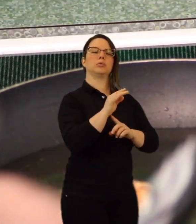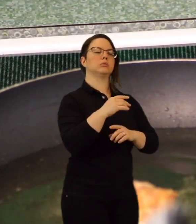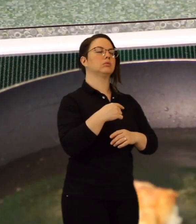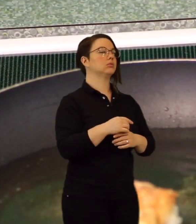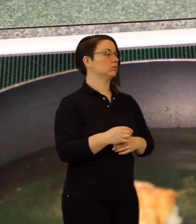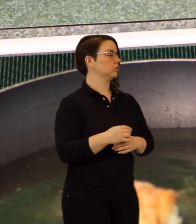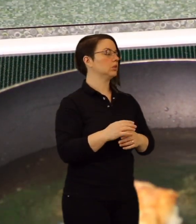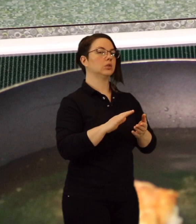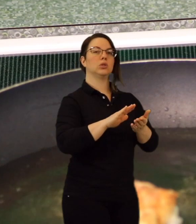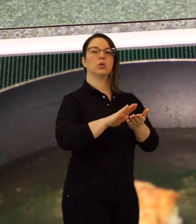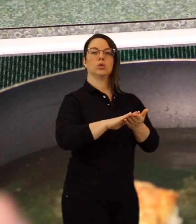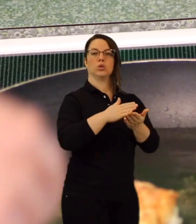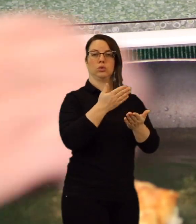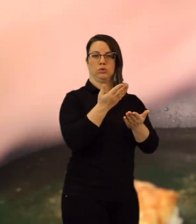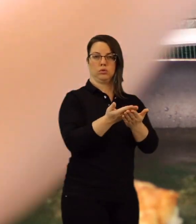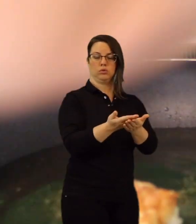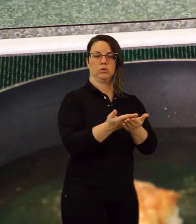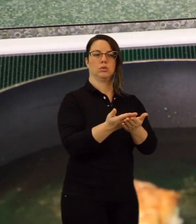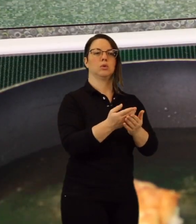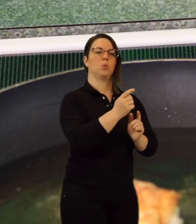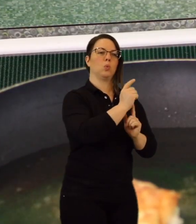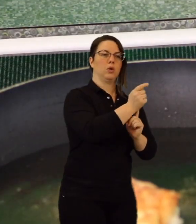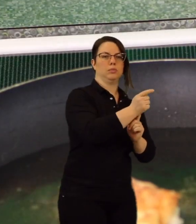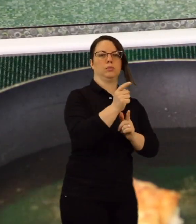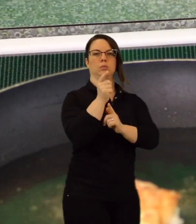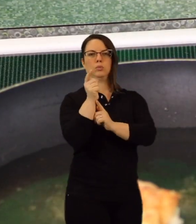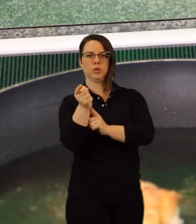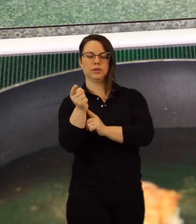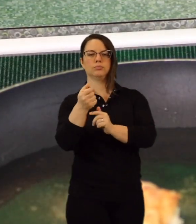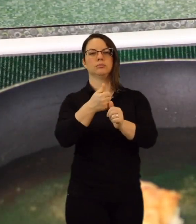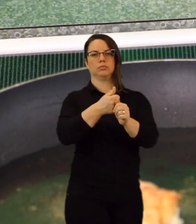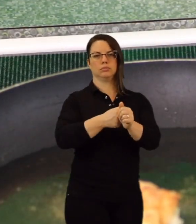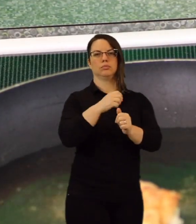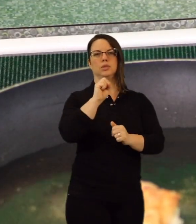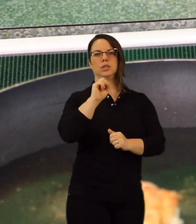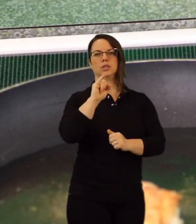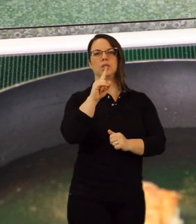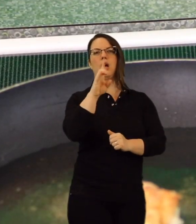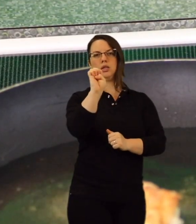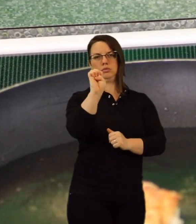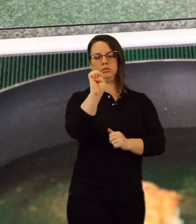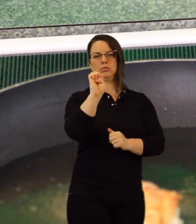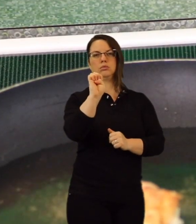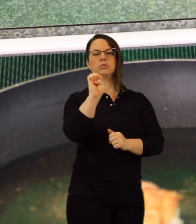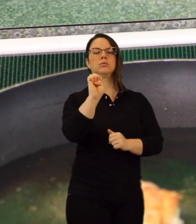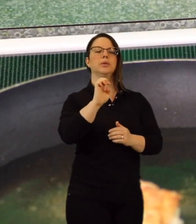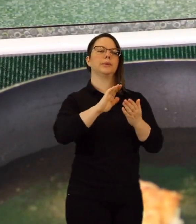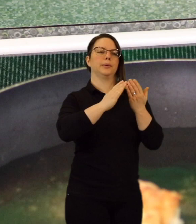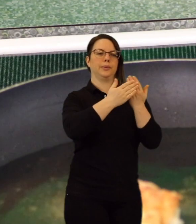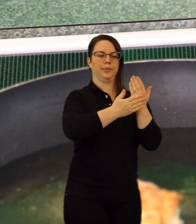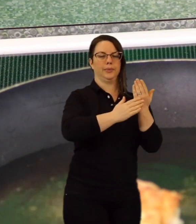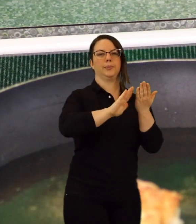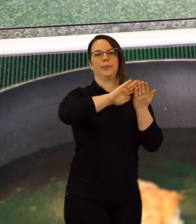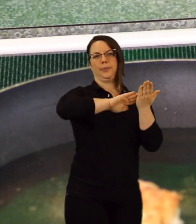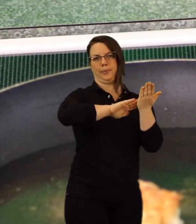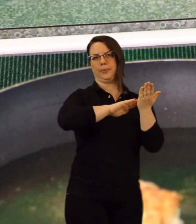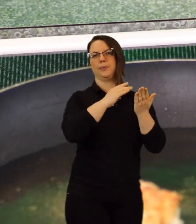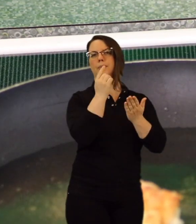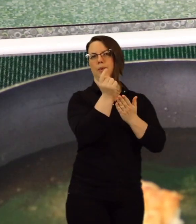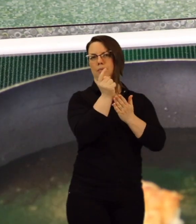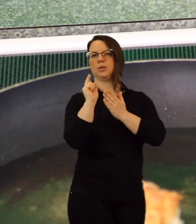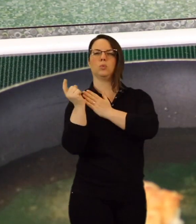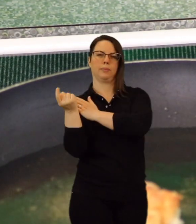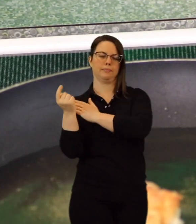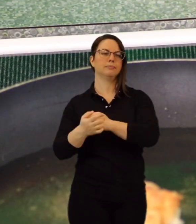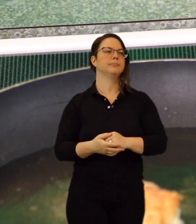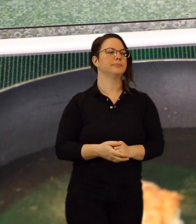it's going to need per side is about a minute per side. I am going to turn it down just slightly. So it was about halfway